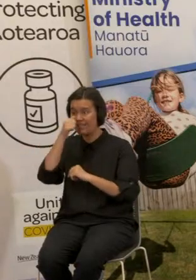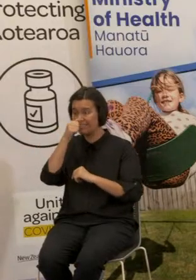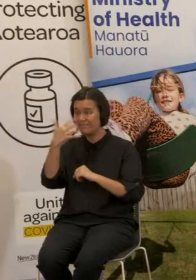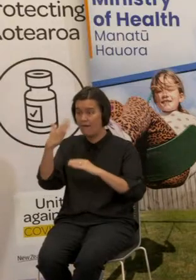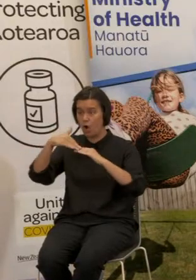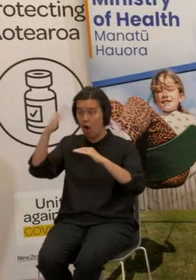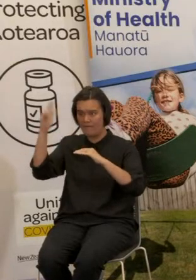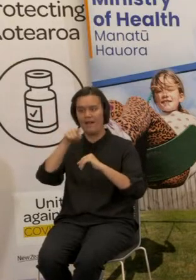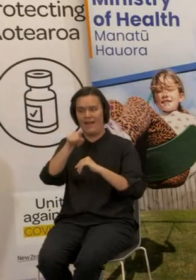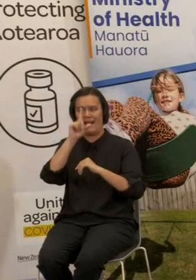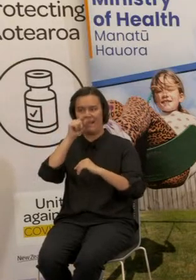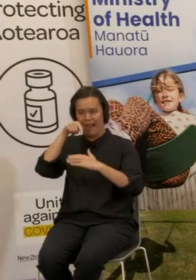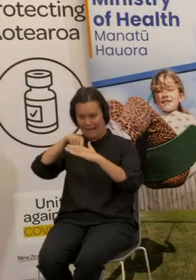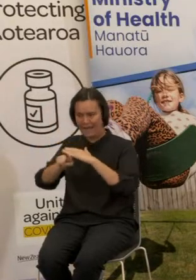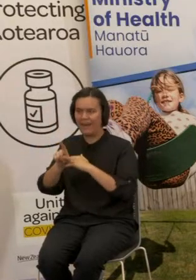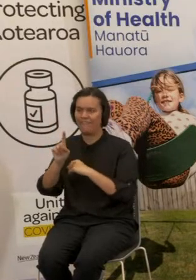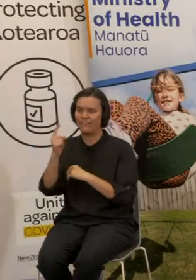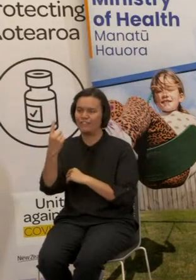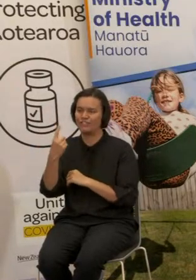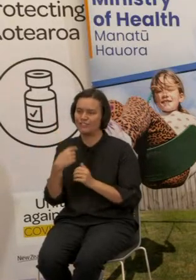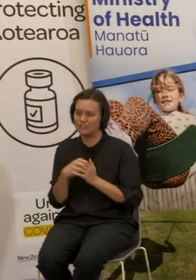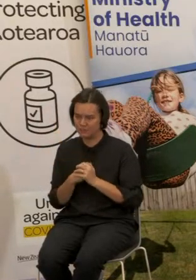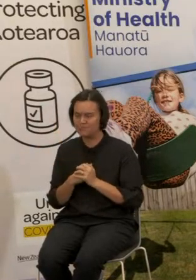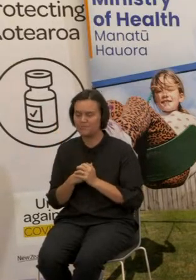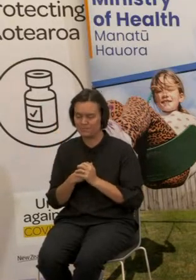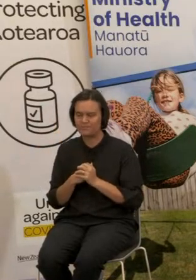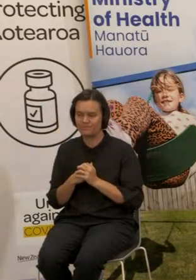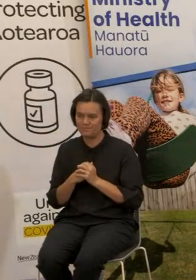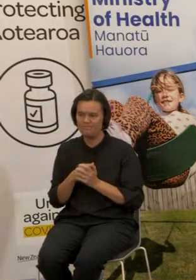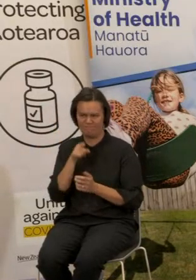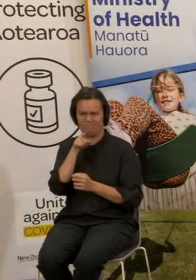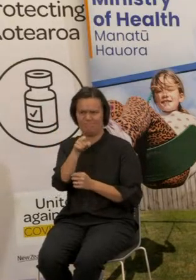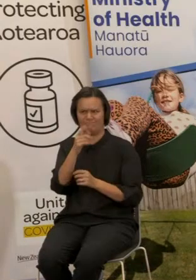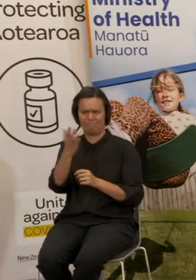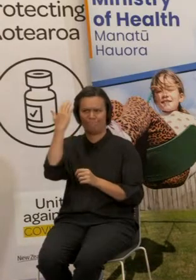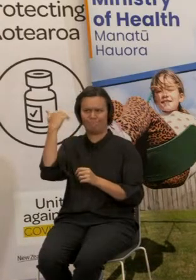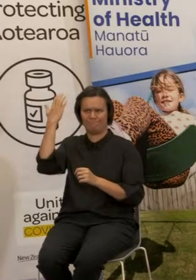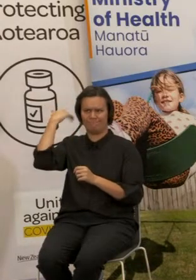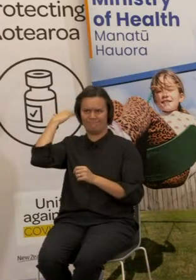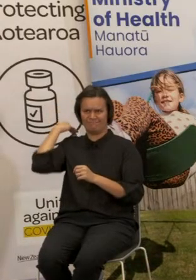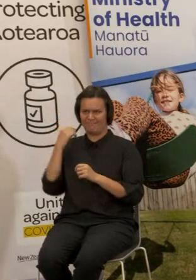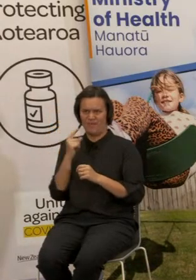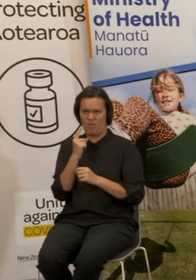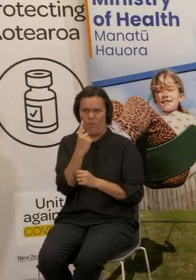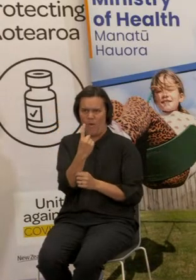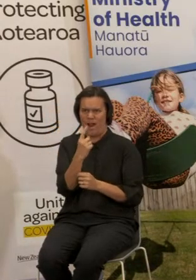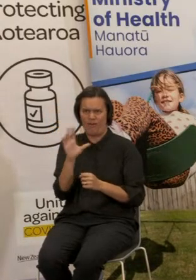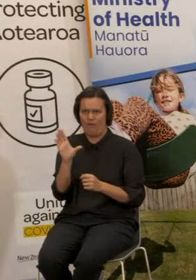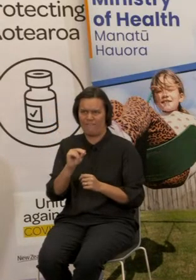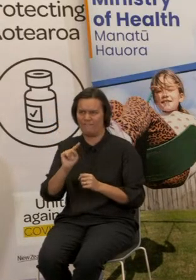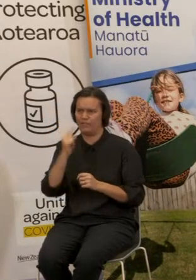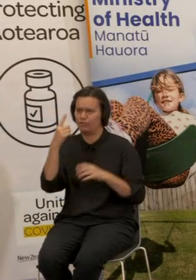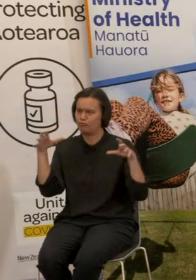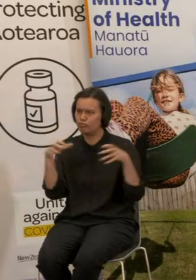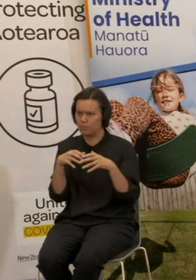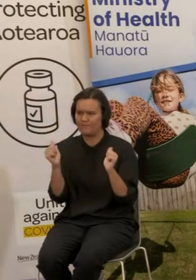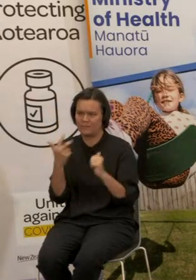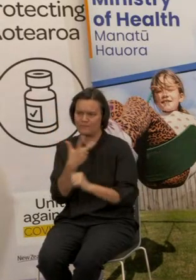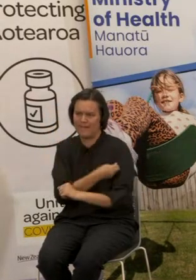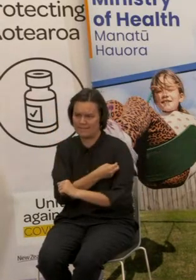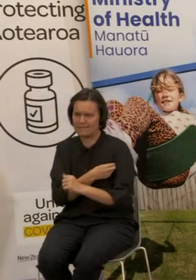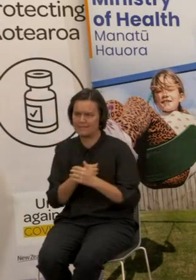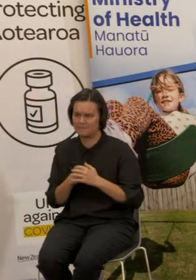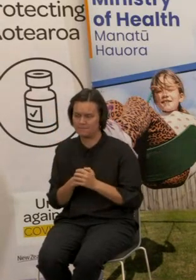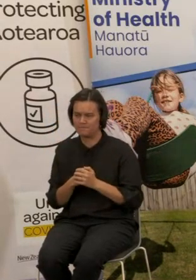over 65s, and particularly for Māori and Pacifica, who were early leaders in this area. Yeah. Has any modelling been done